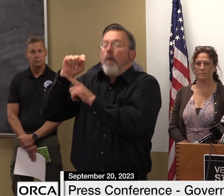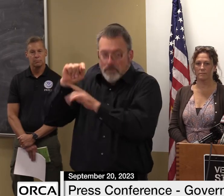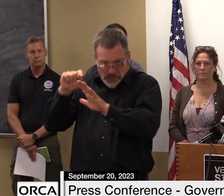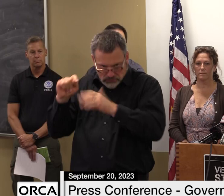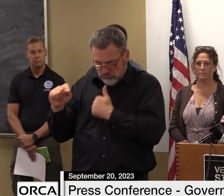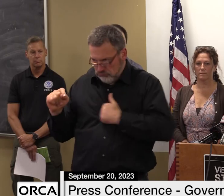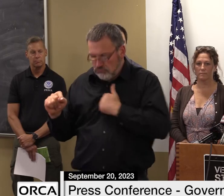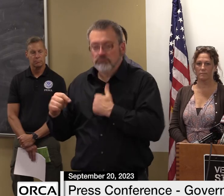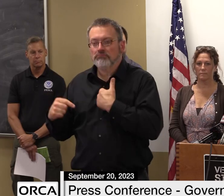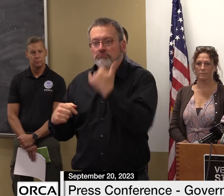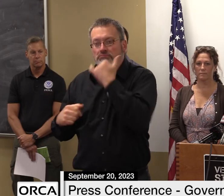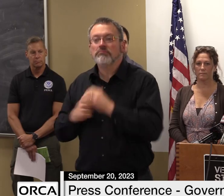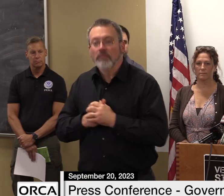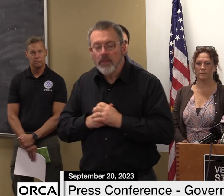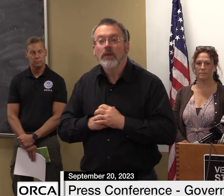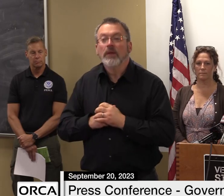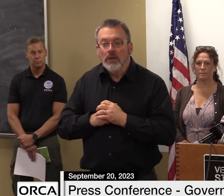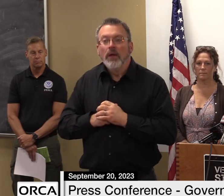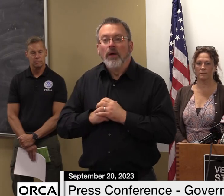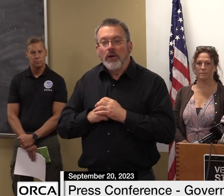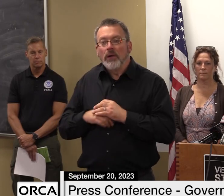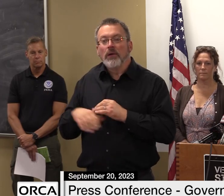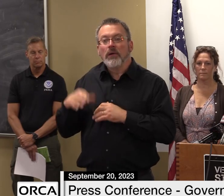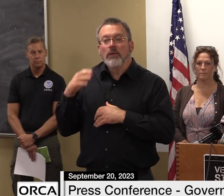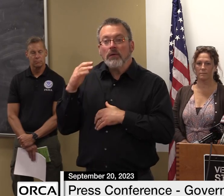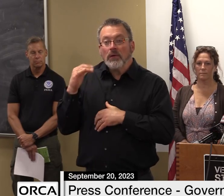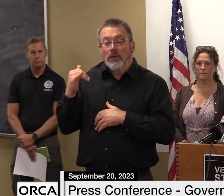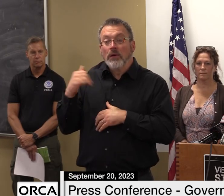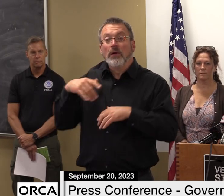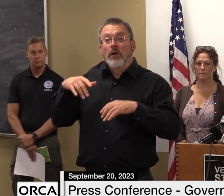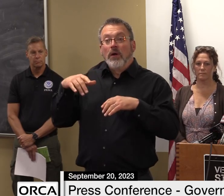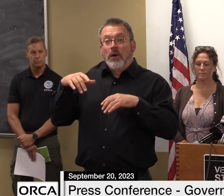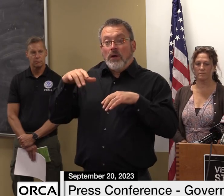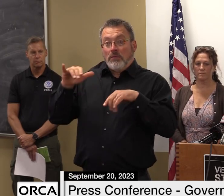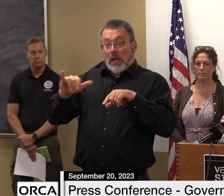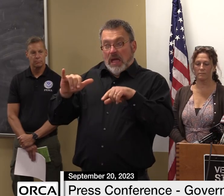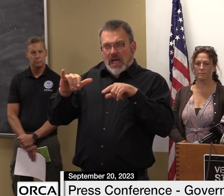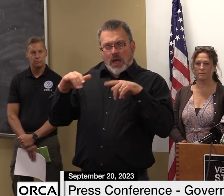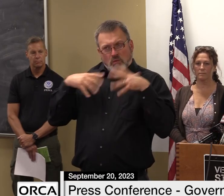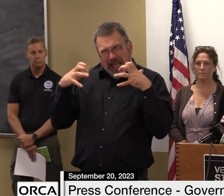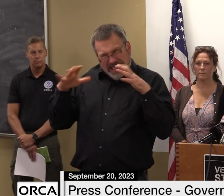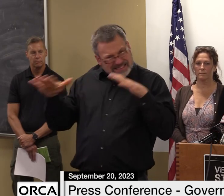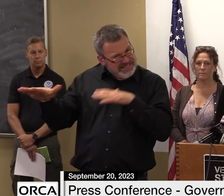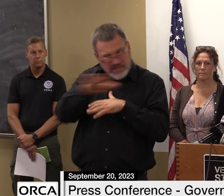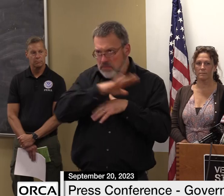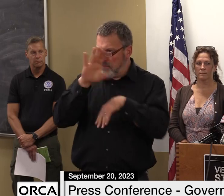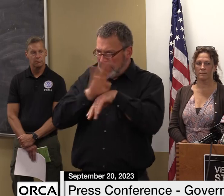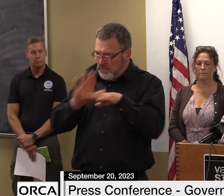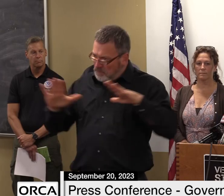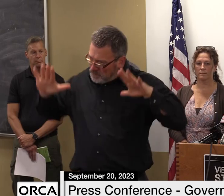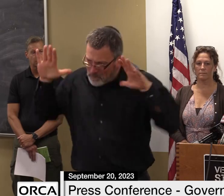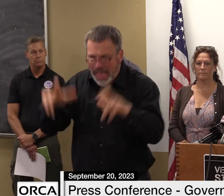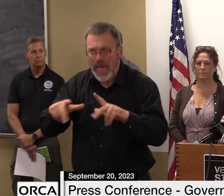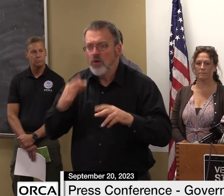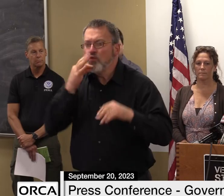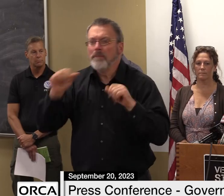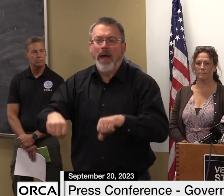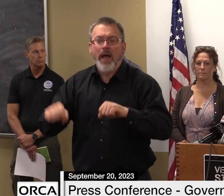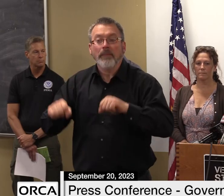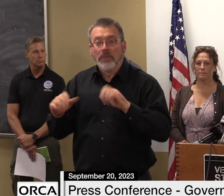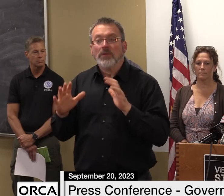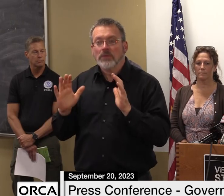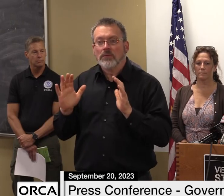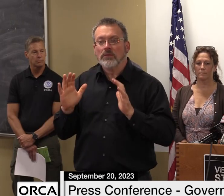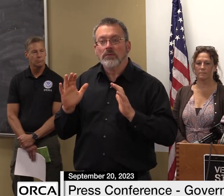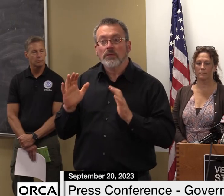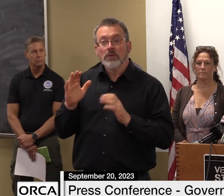to continue to come back online this fall. I now, the governor introduced the members of the business community. I'm going to pass this